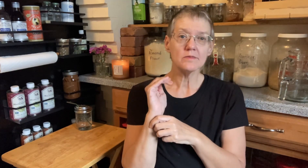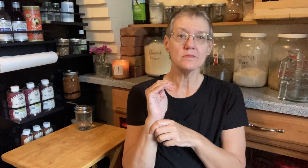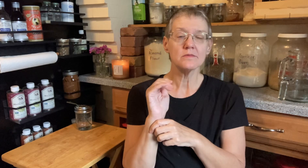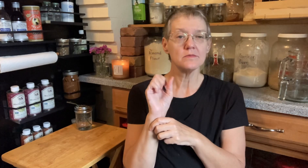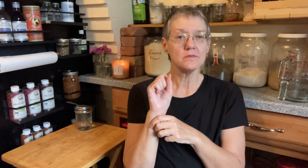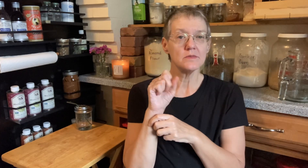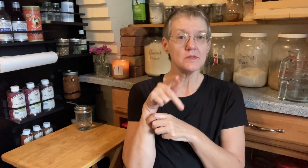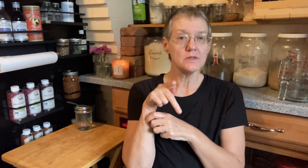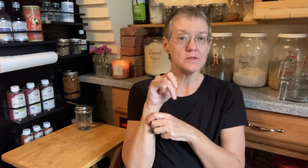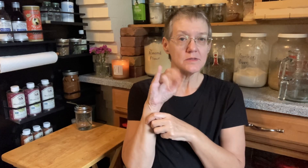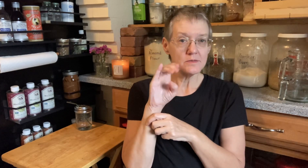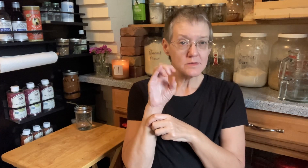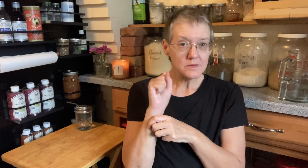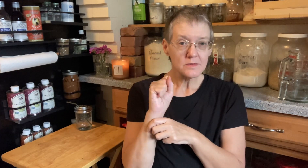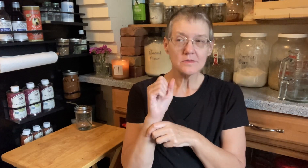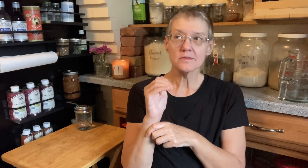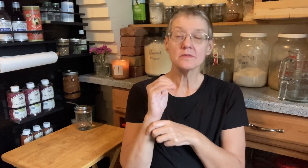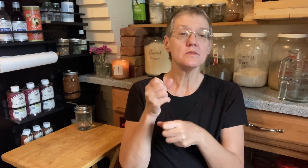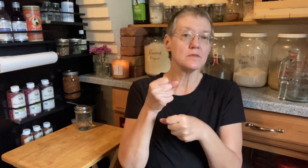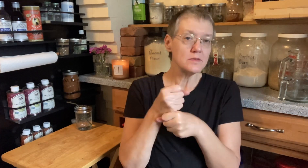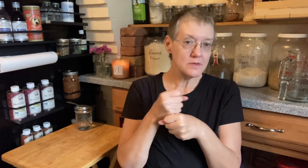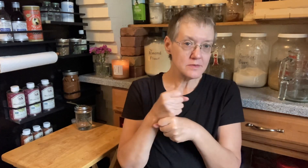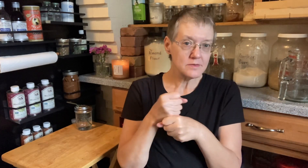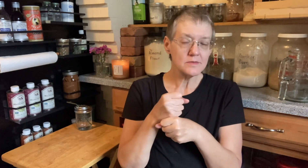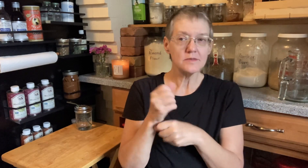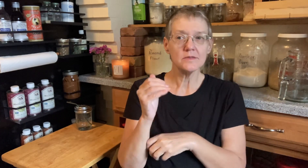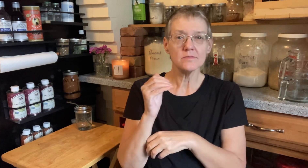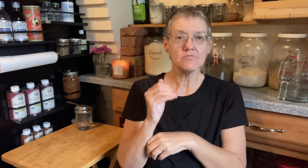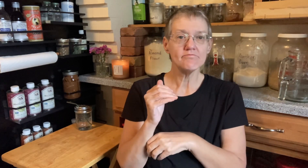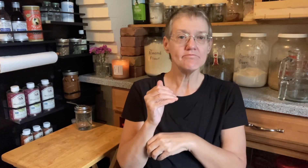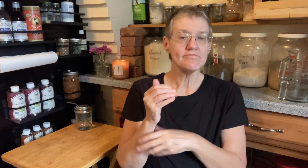oils, spices, coffee,